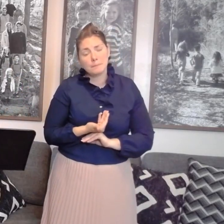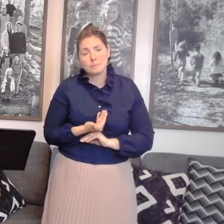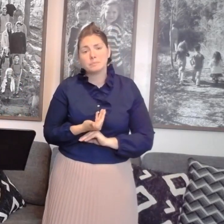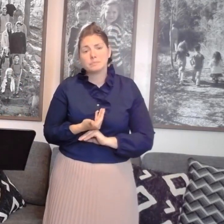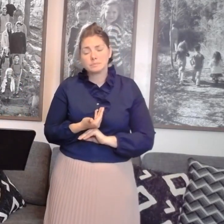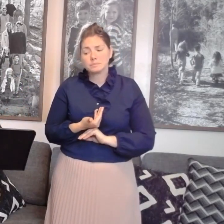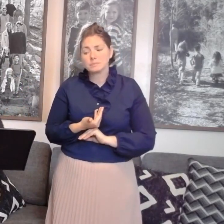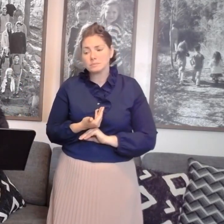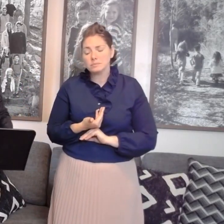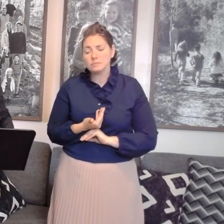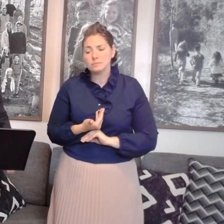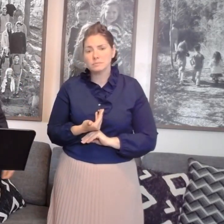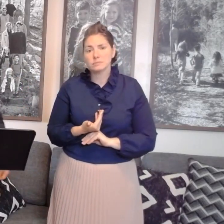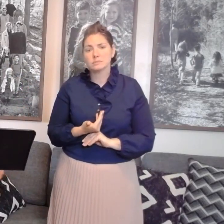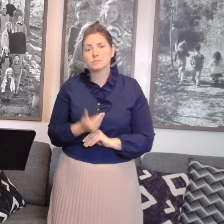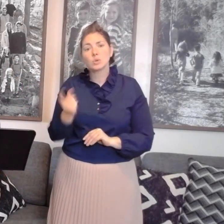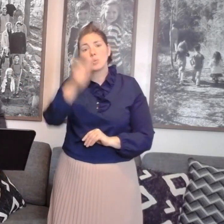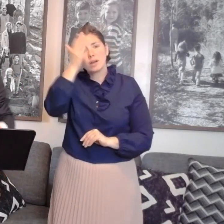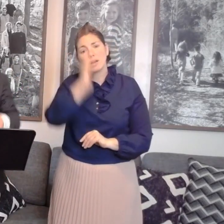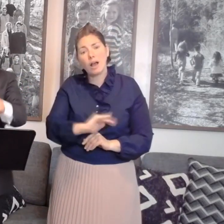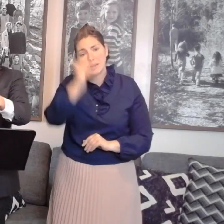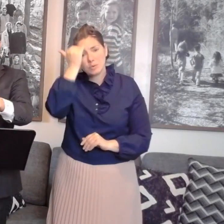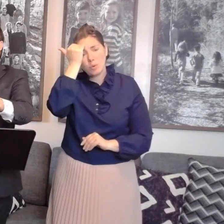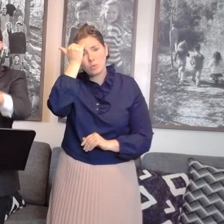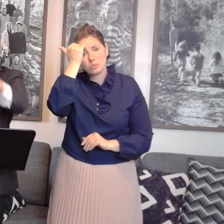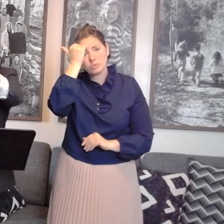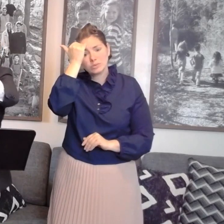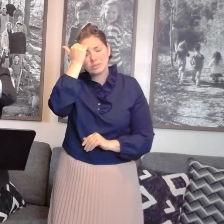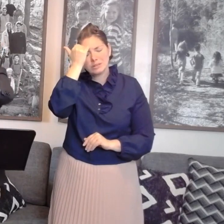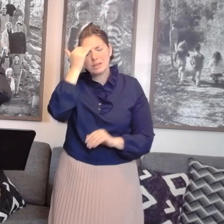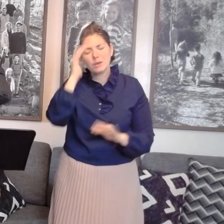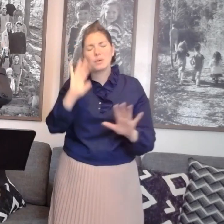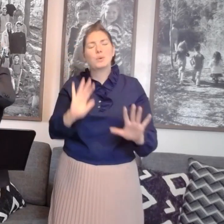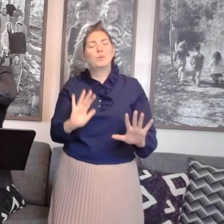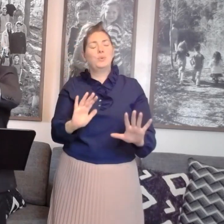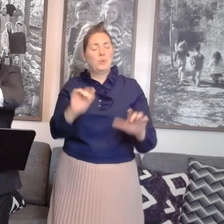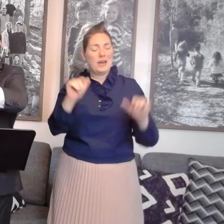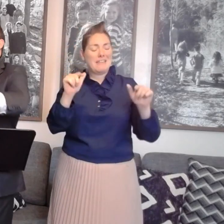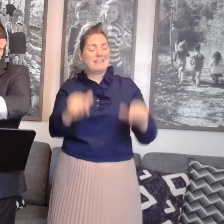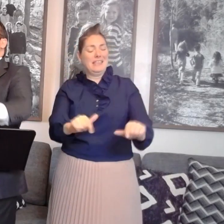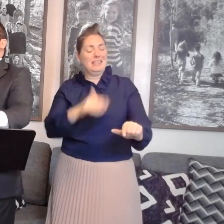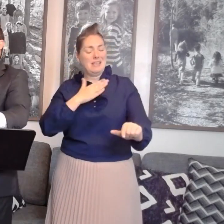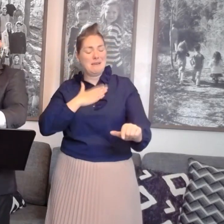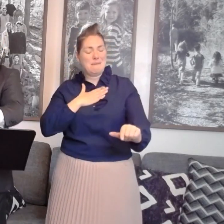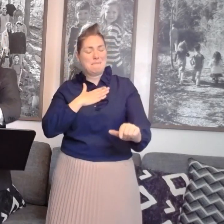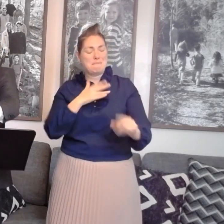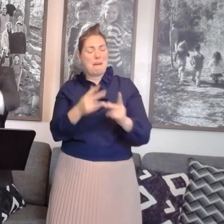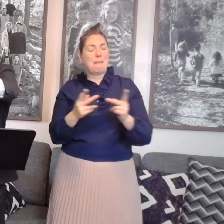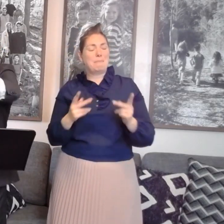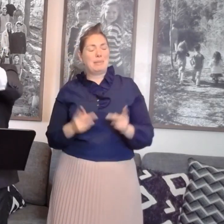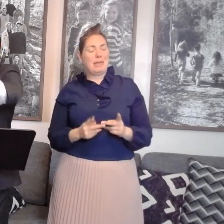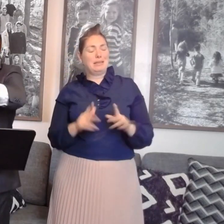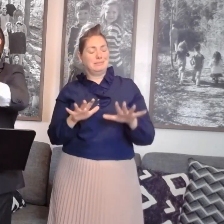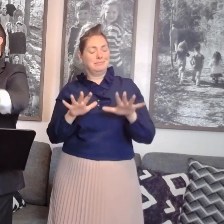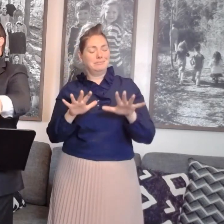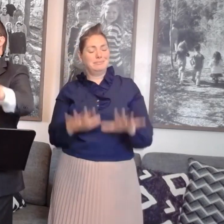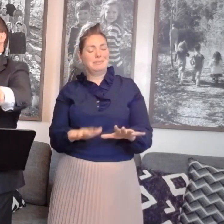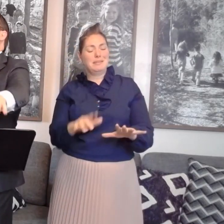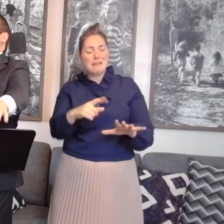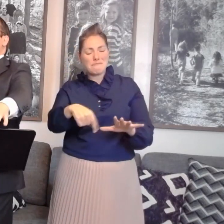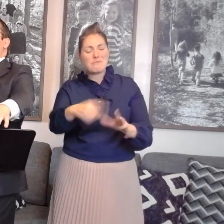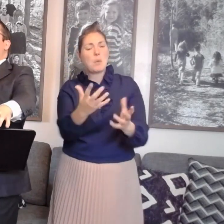Hallelujah. Where God knows, this is my place. This is my house. They want